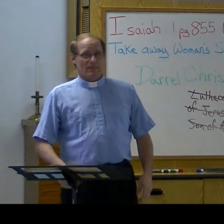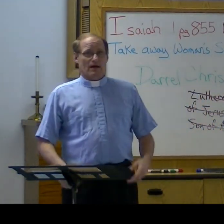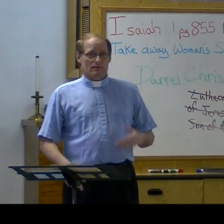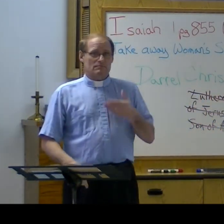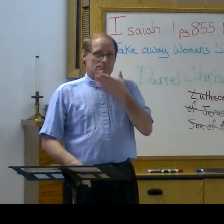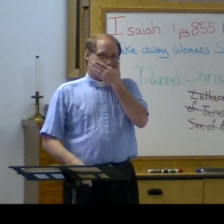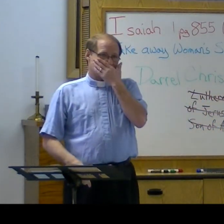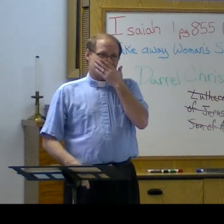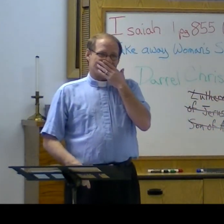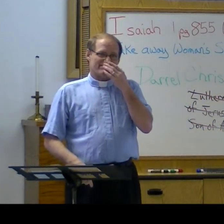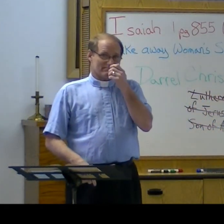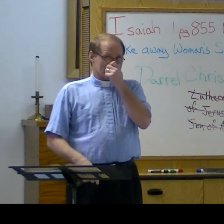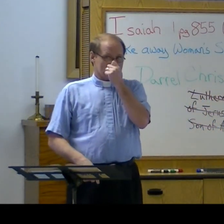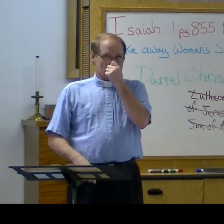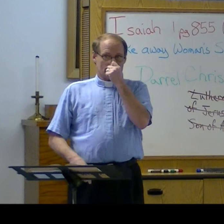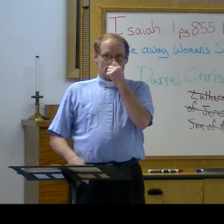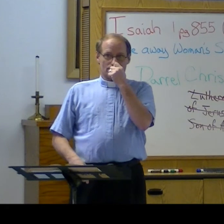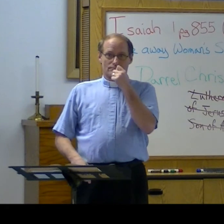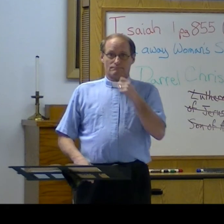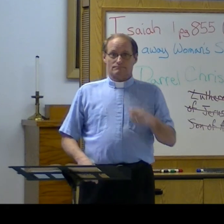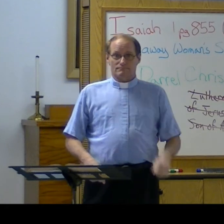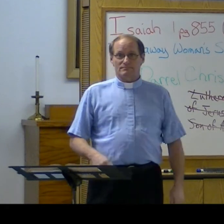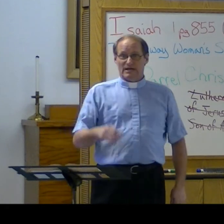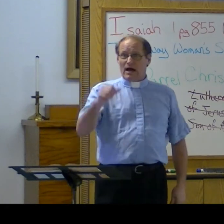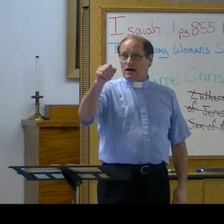Yeah. Everybody found it. Yeah.